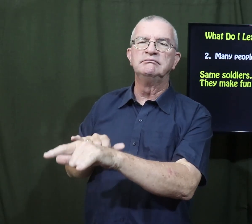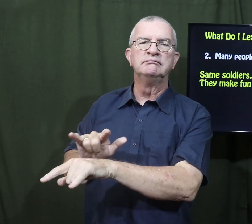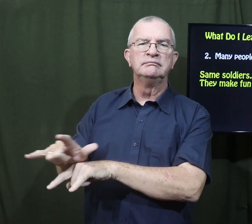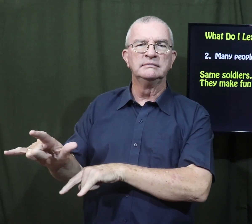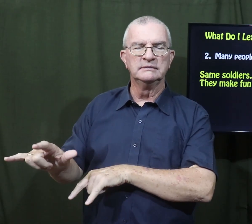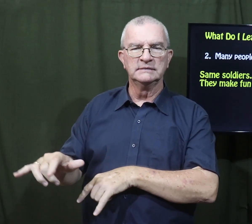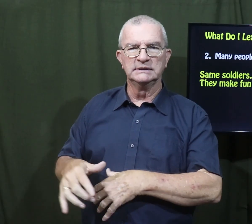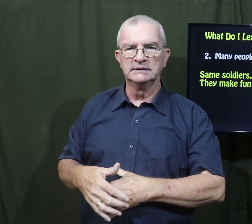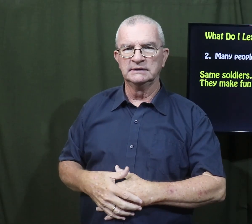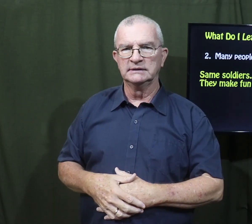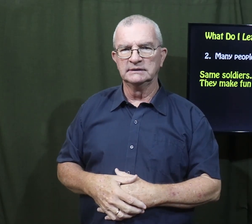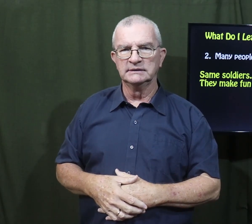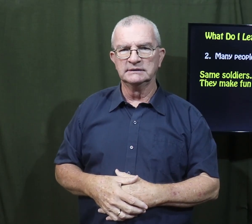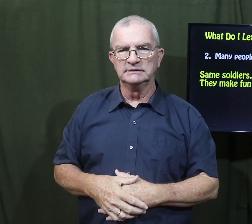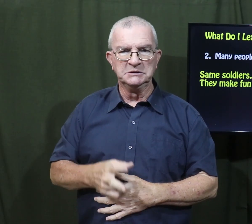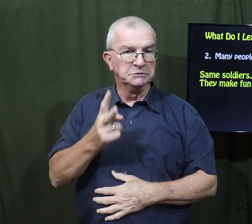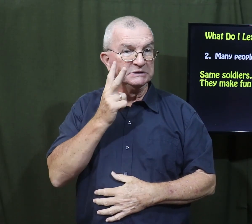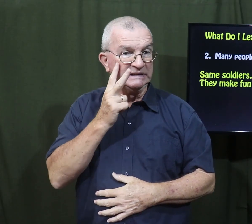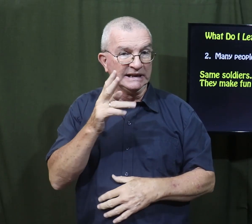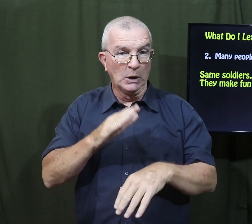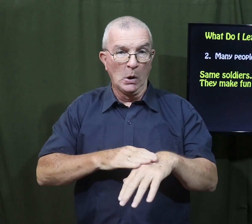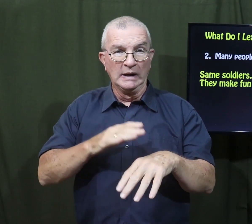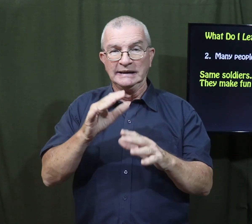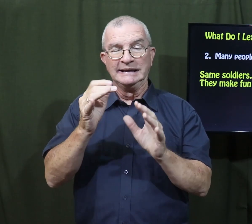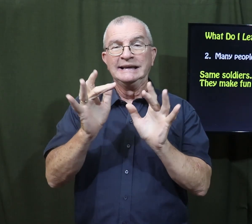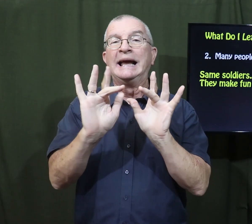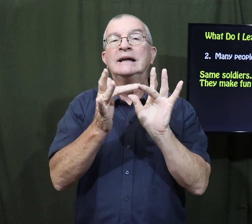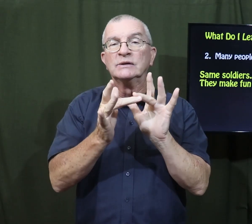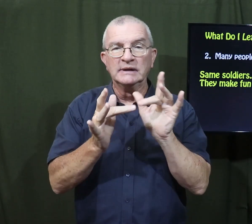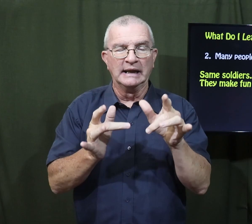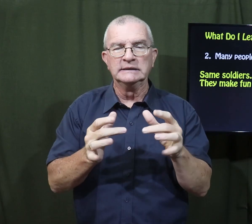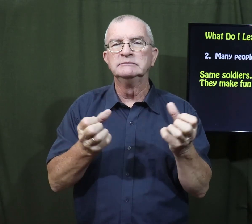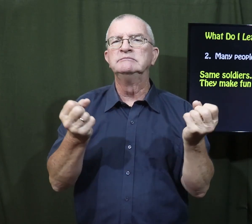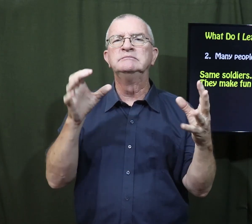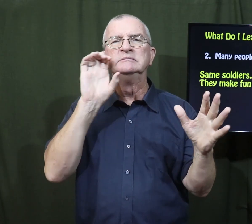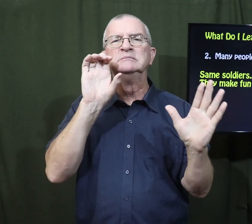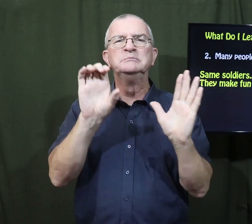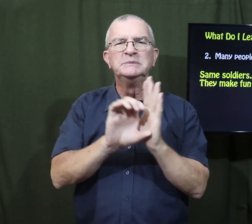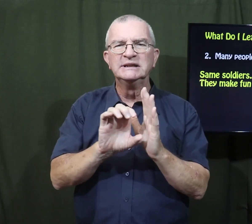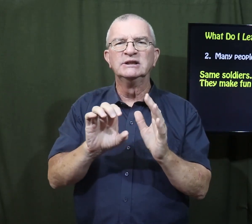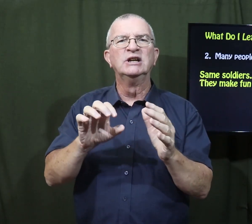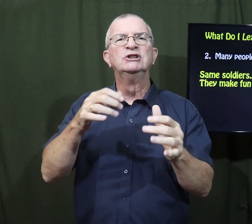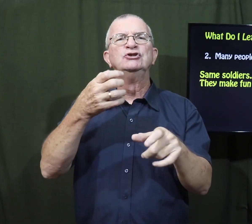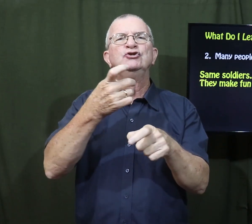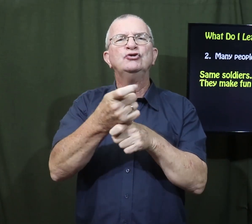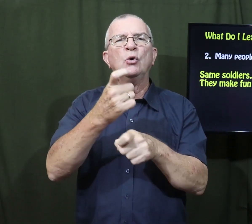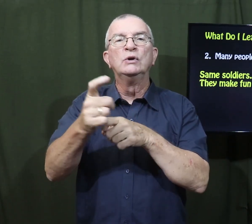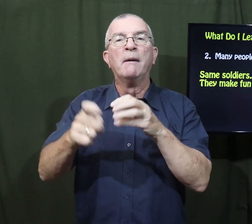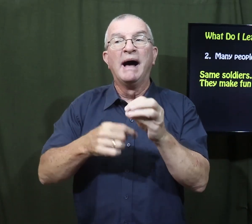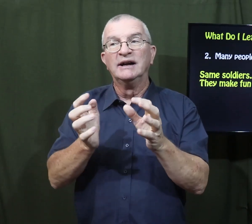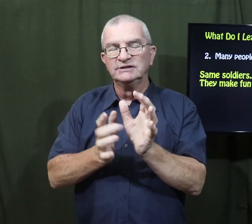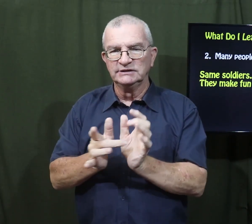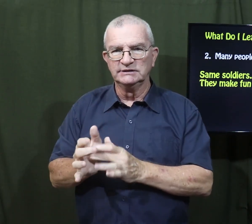Today, people make fun of Jesus. We see it on the internet. Many pictures, jokes about